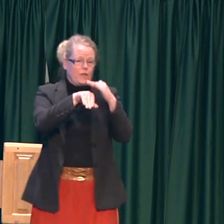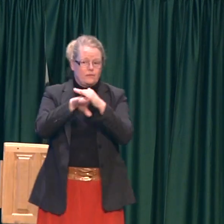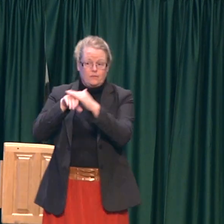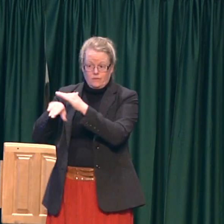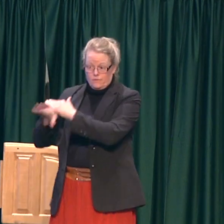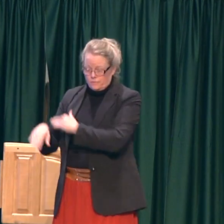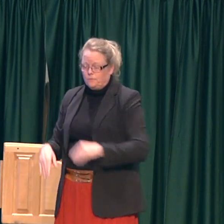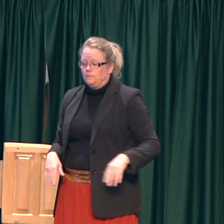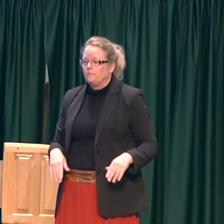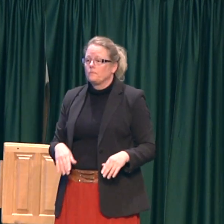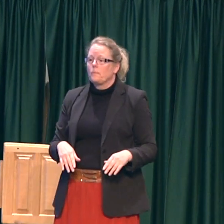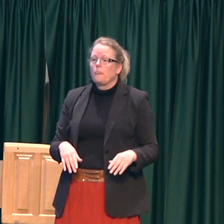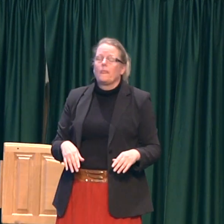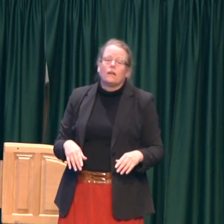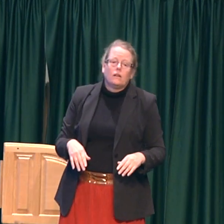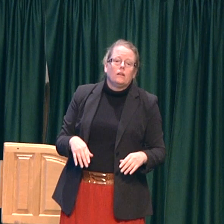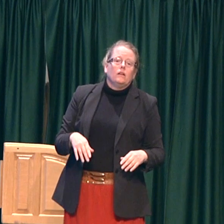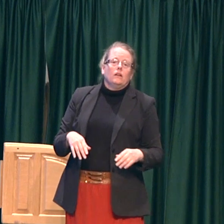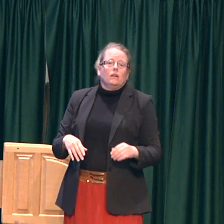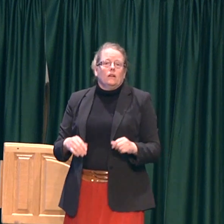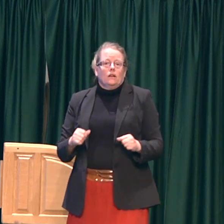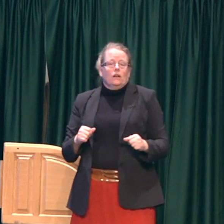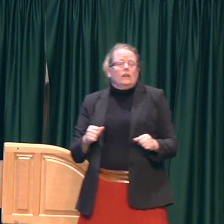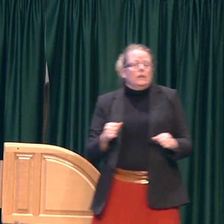So I've been thinking about different avenues of access for communication.